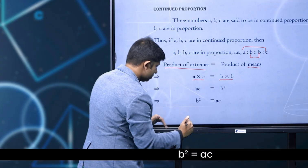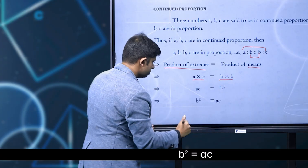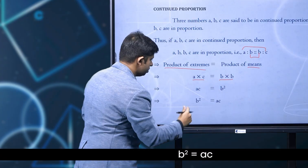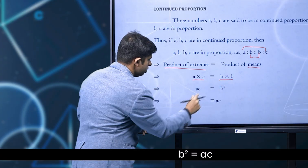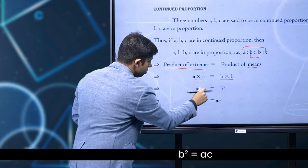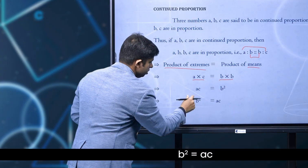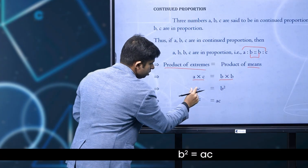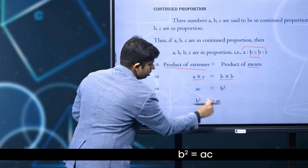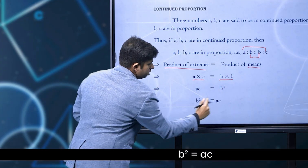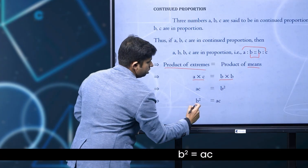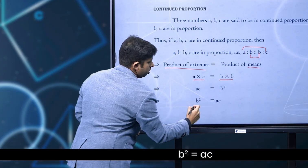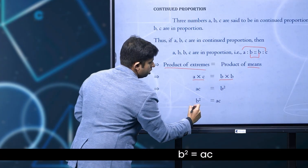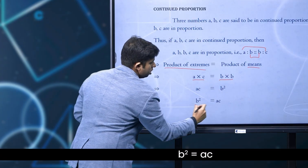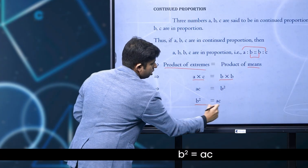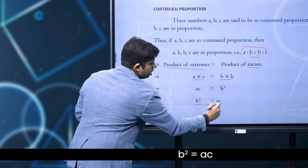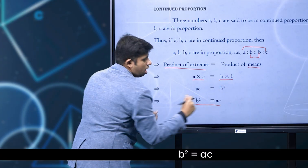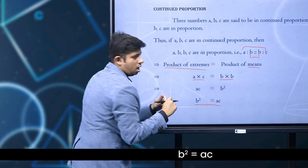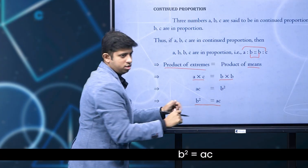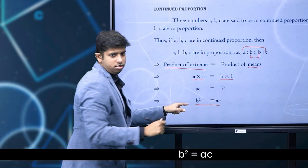B square equals to AC.